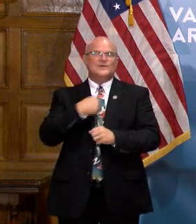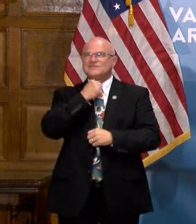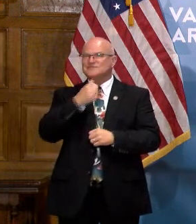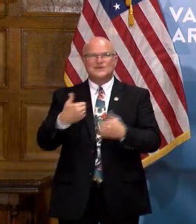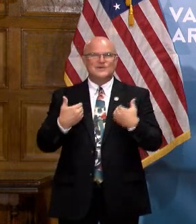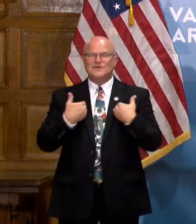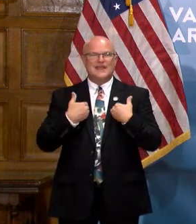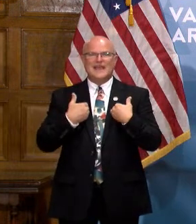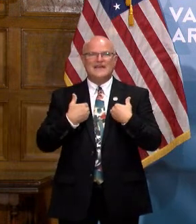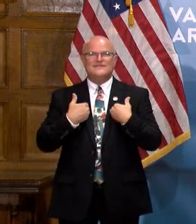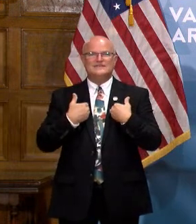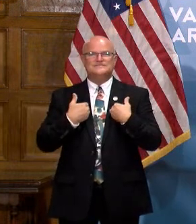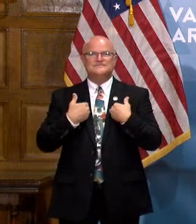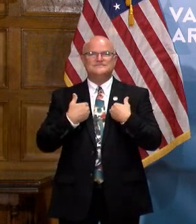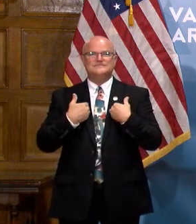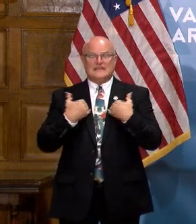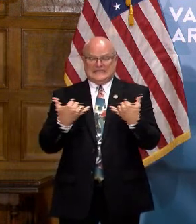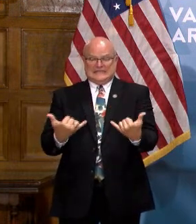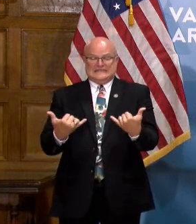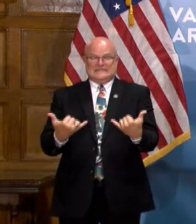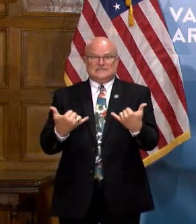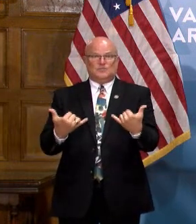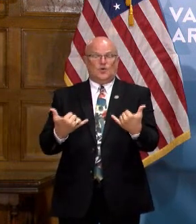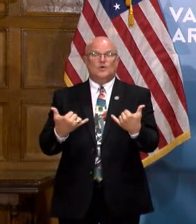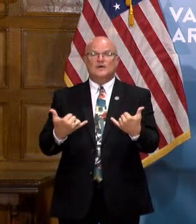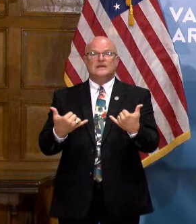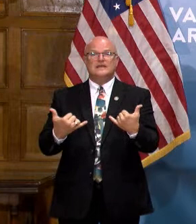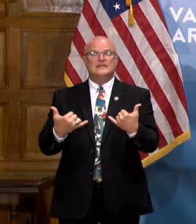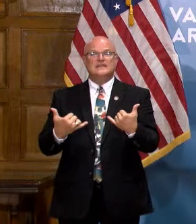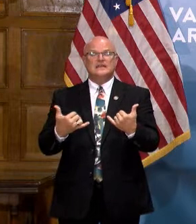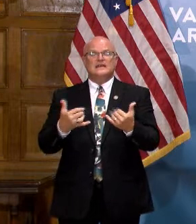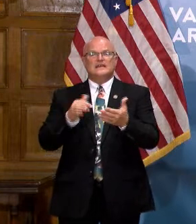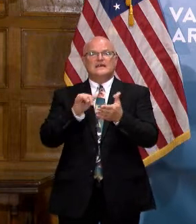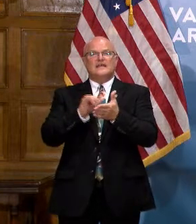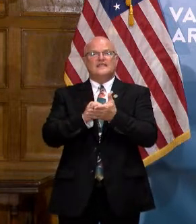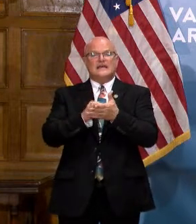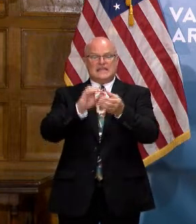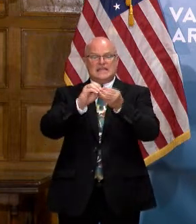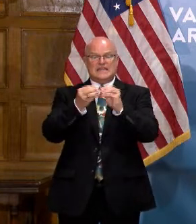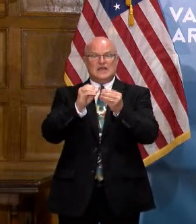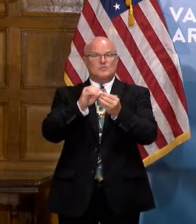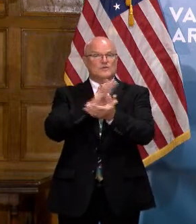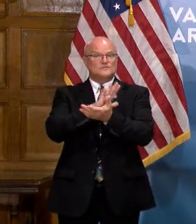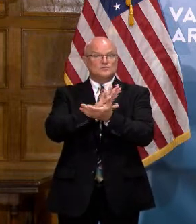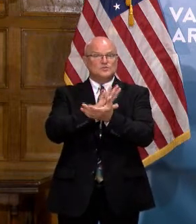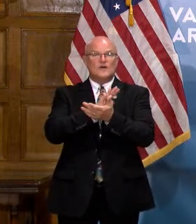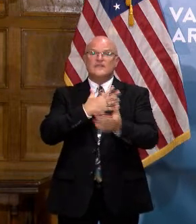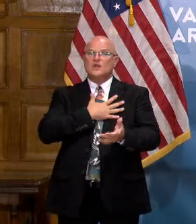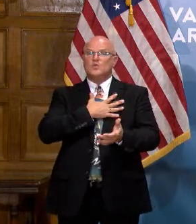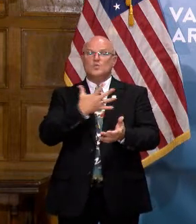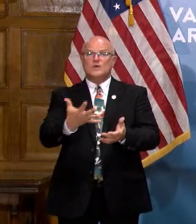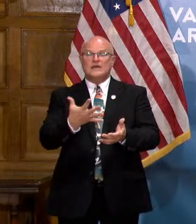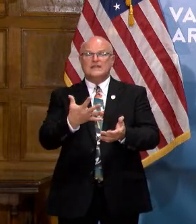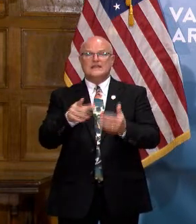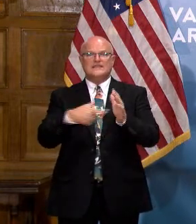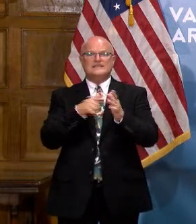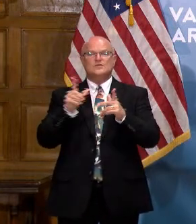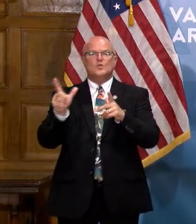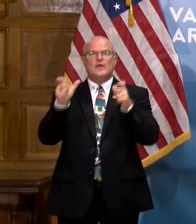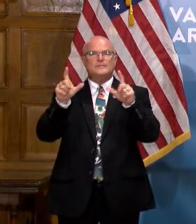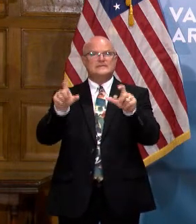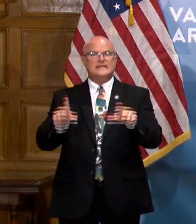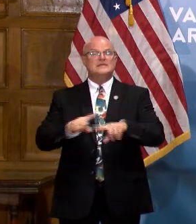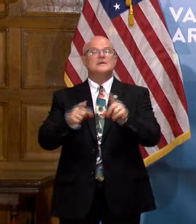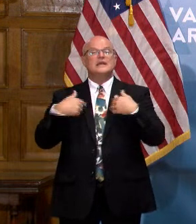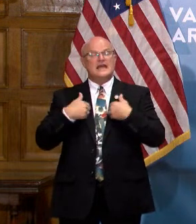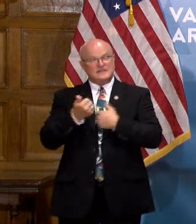not have, at this point, the number of schools that are willing to do these rapid tests, but